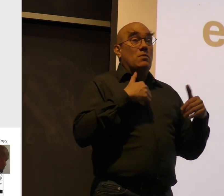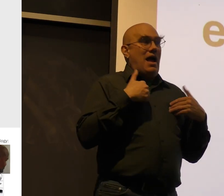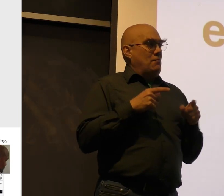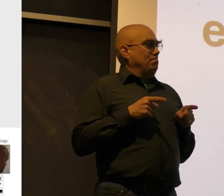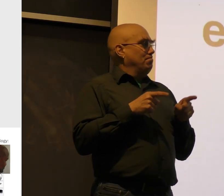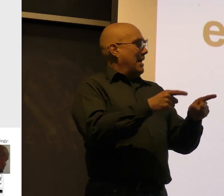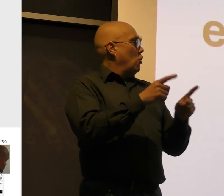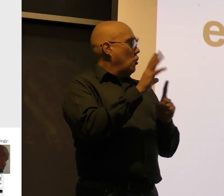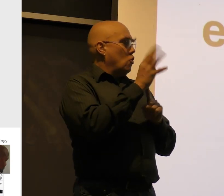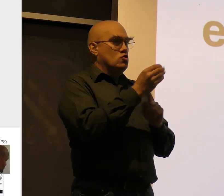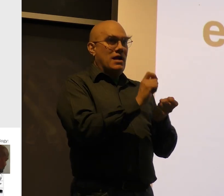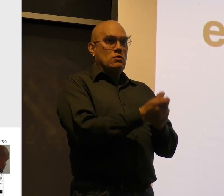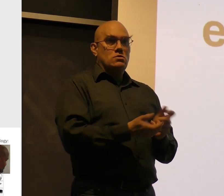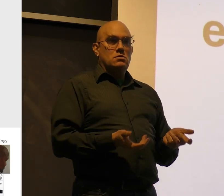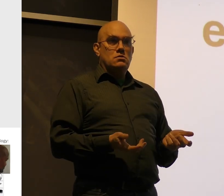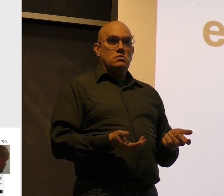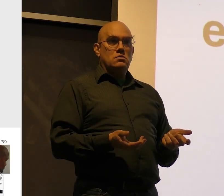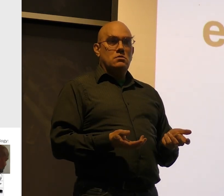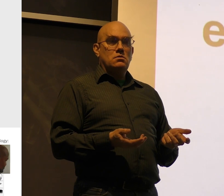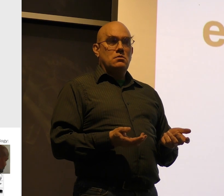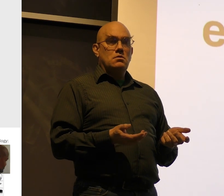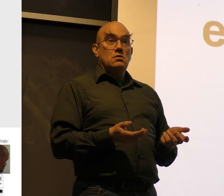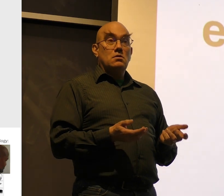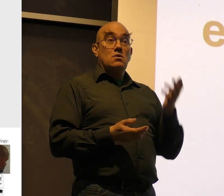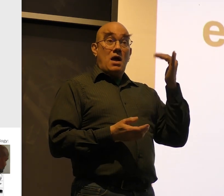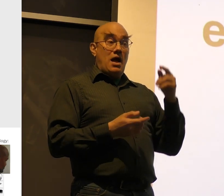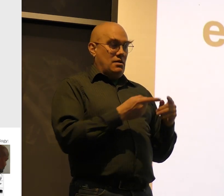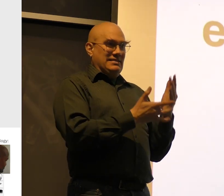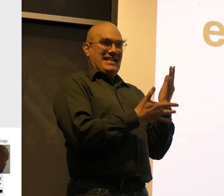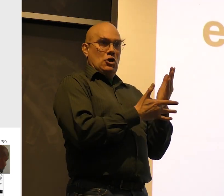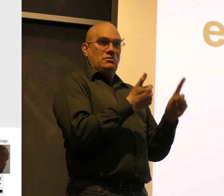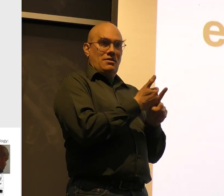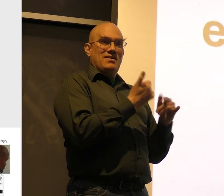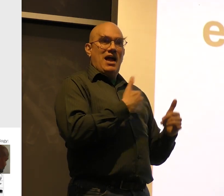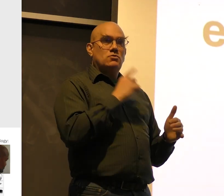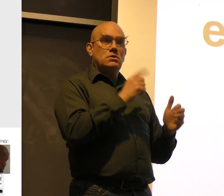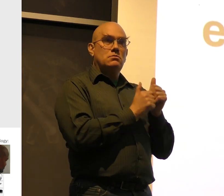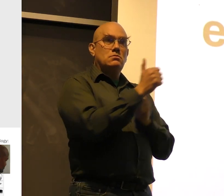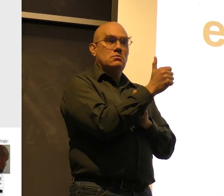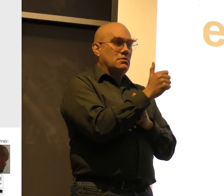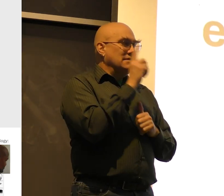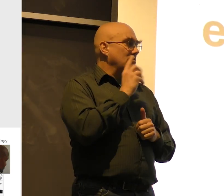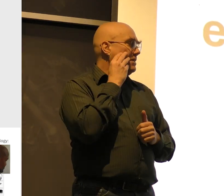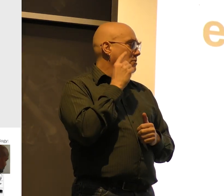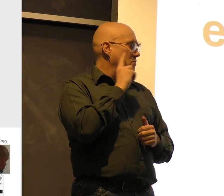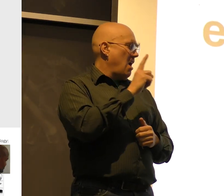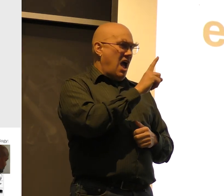At the same time, there is a parallel in our cultural evolution, because technology is really moving